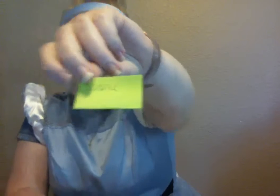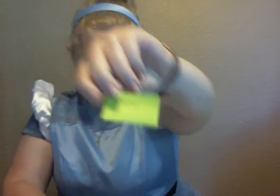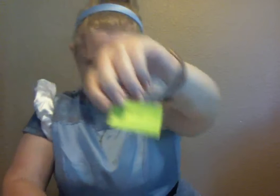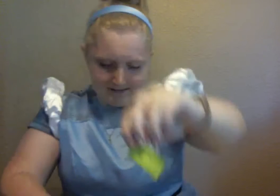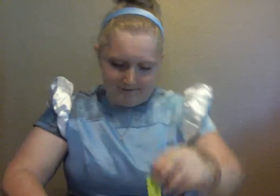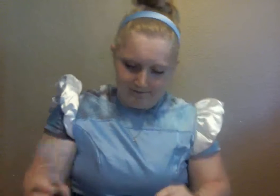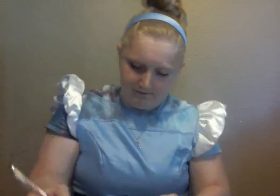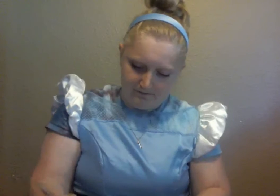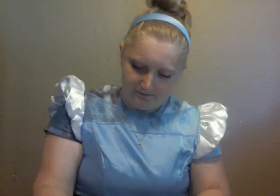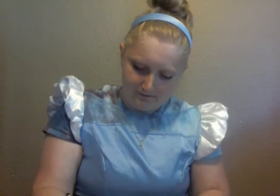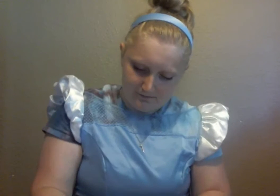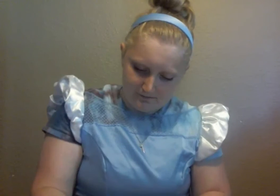Science.